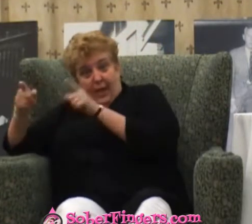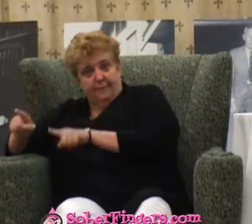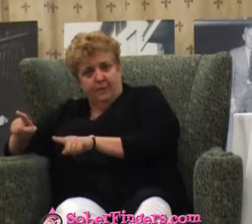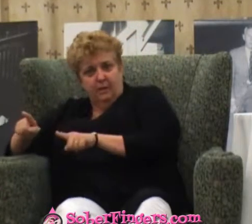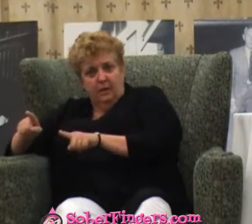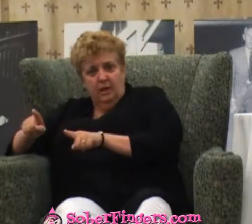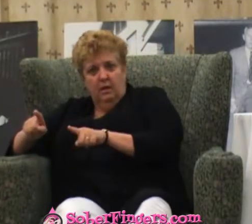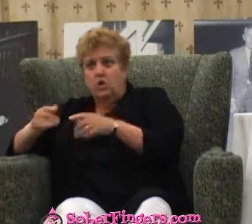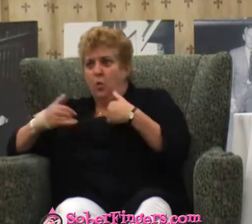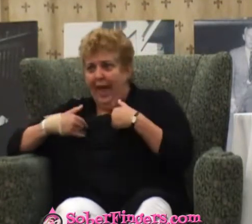there.